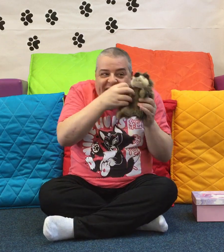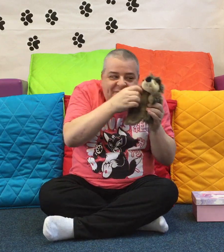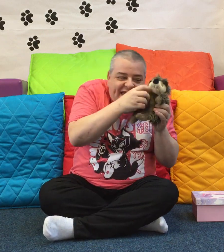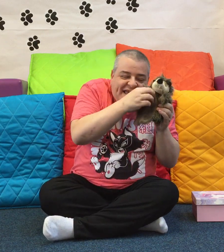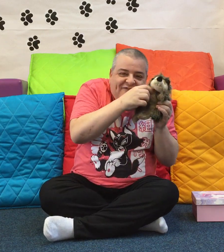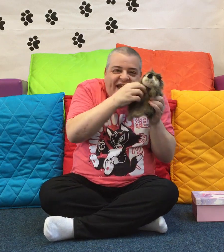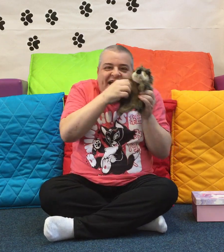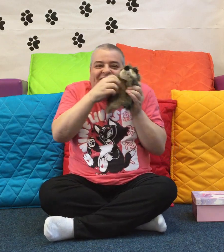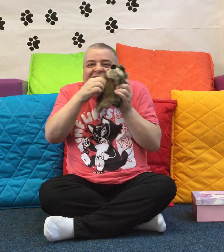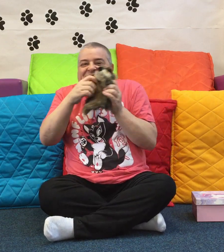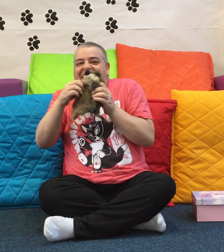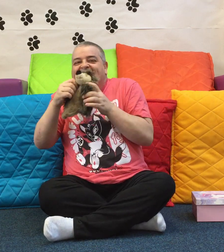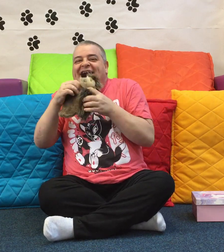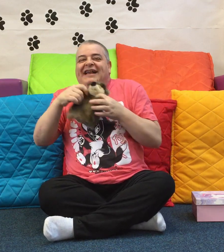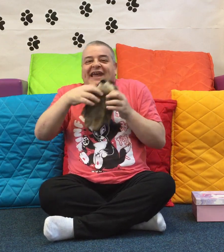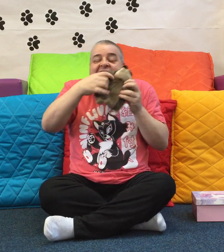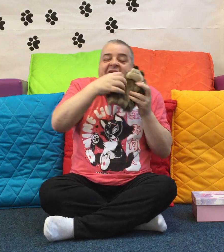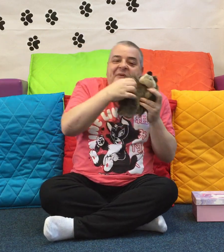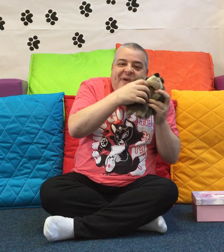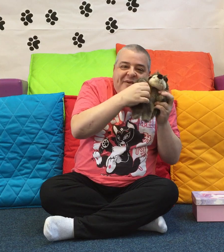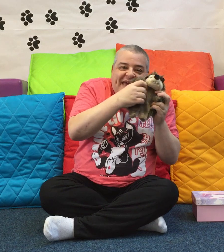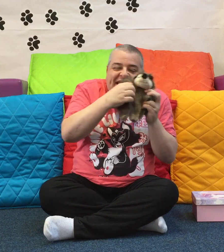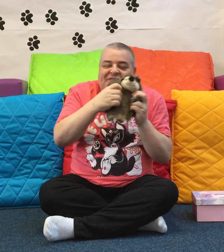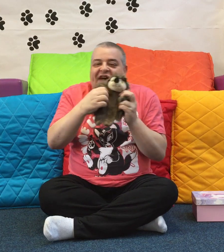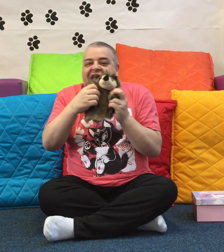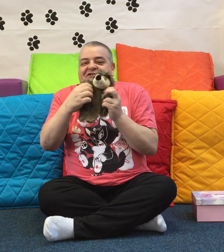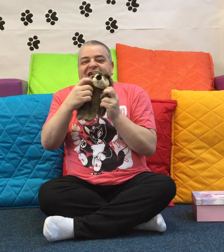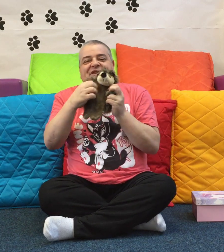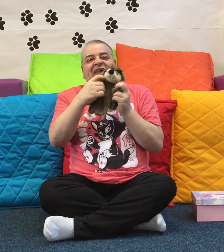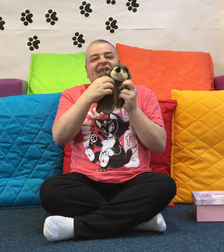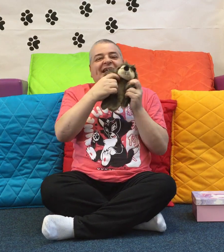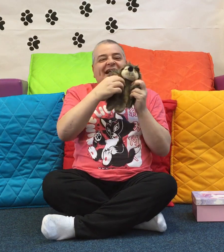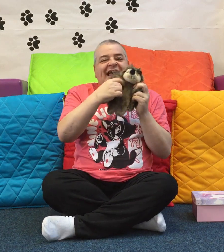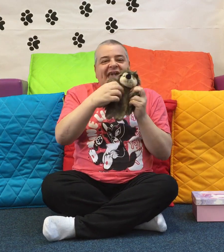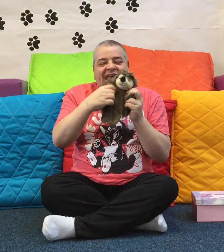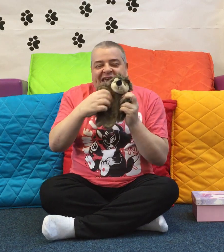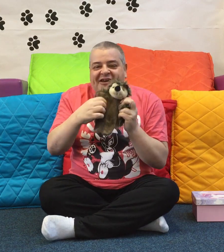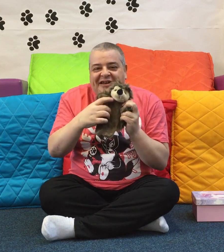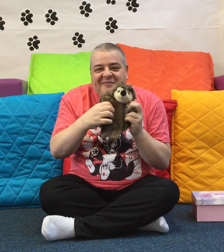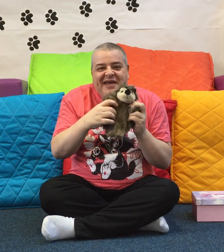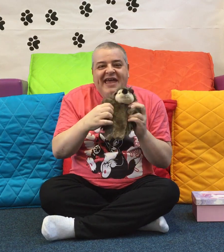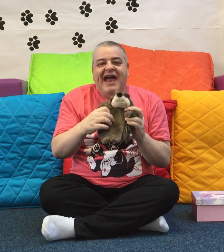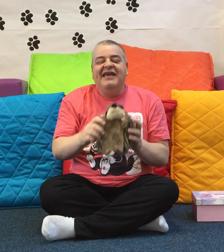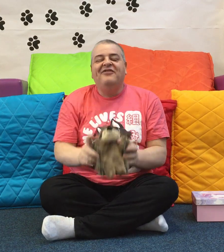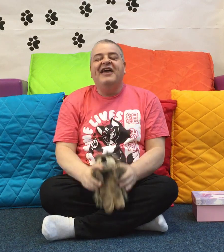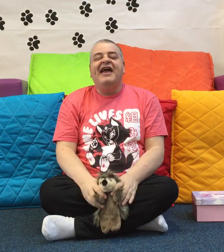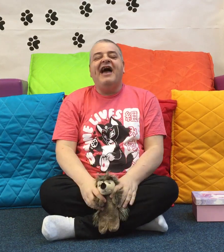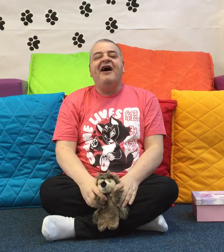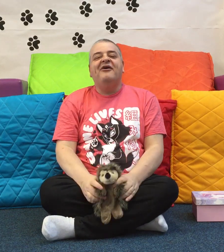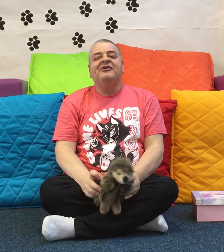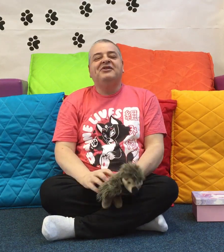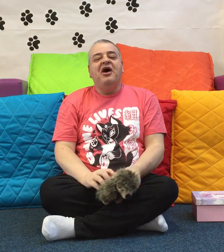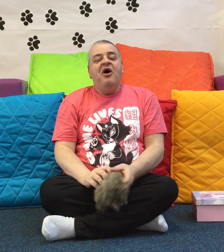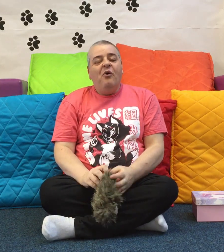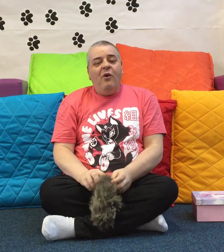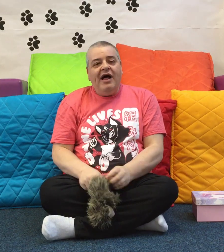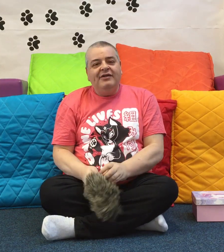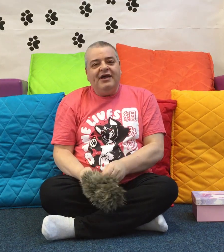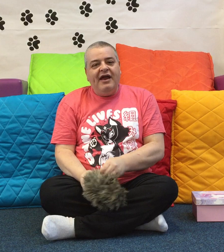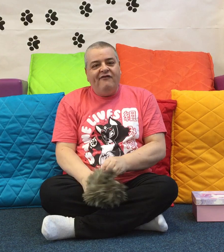baby is very tickly. A baby is very tickly. He couldn't be anything else. Well done,